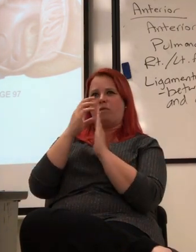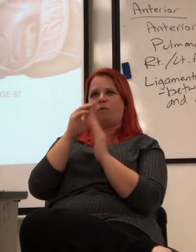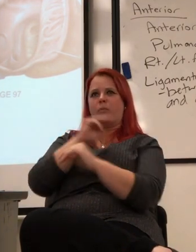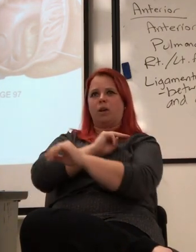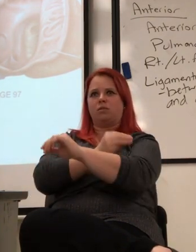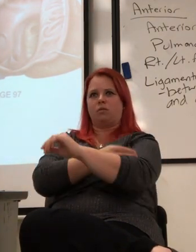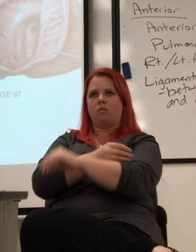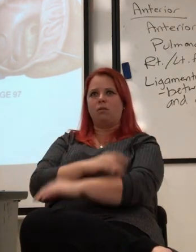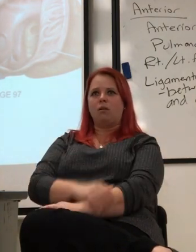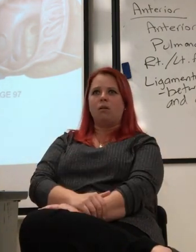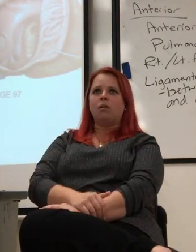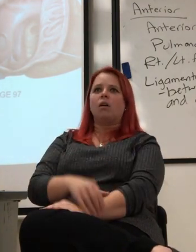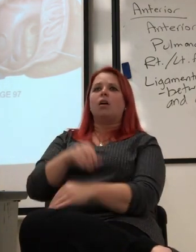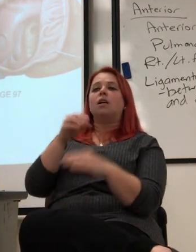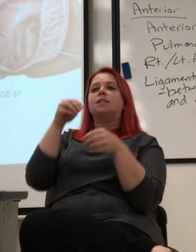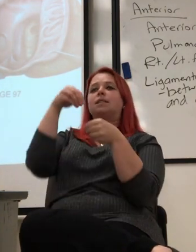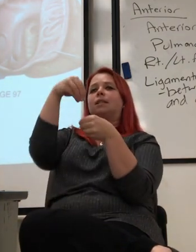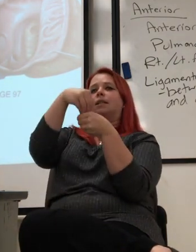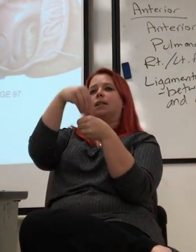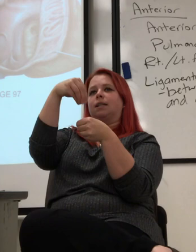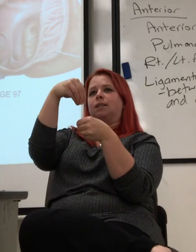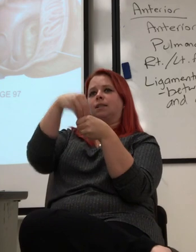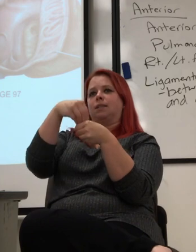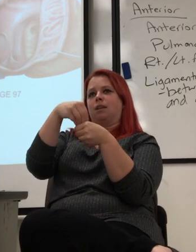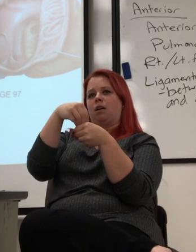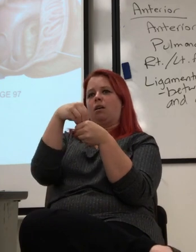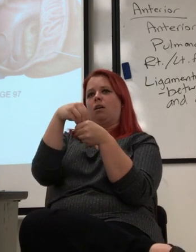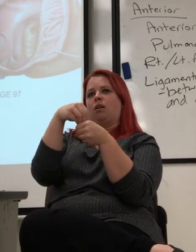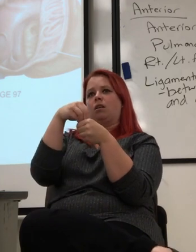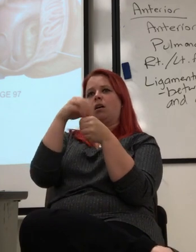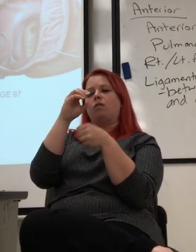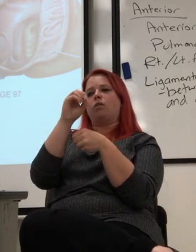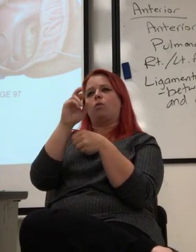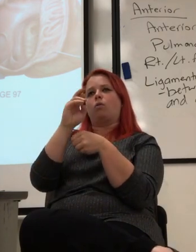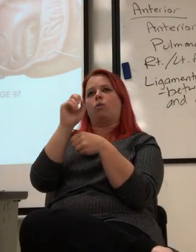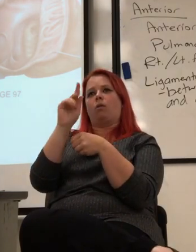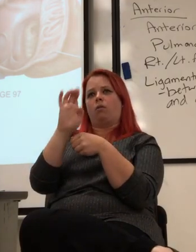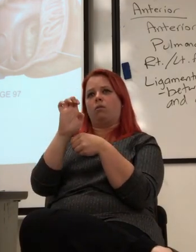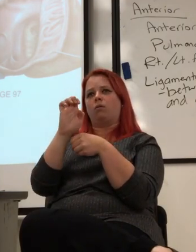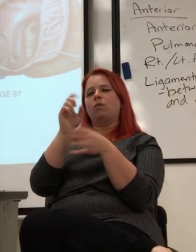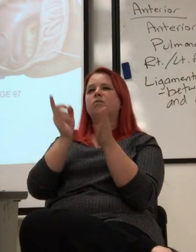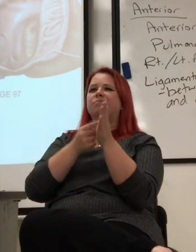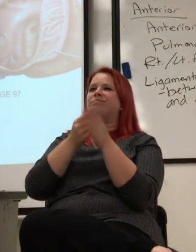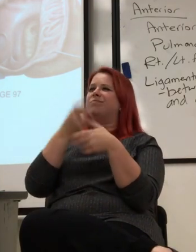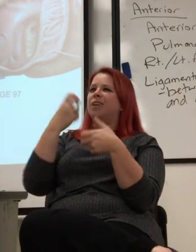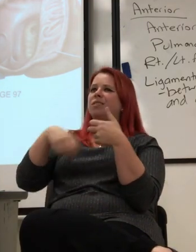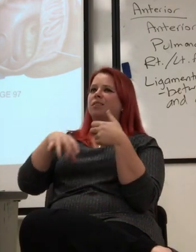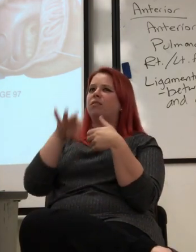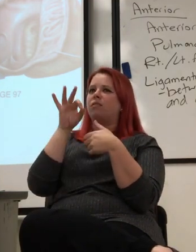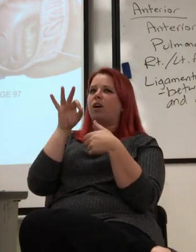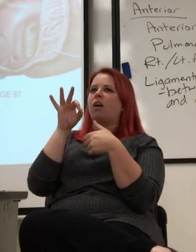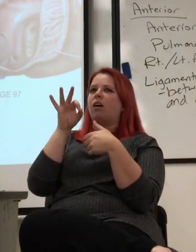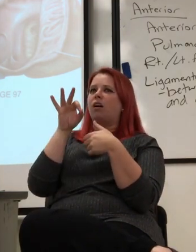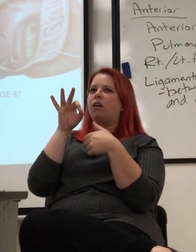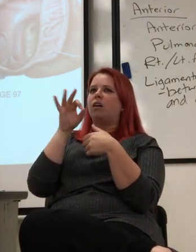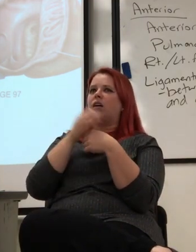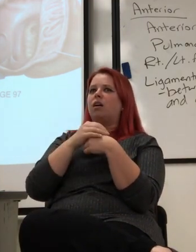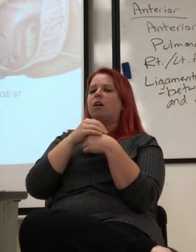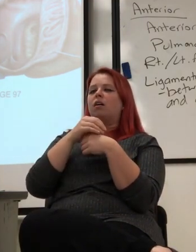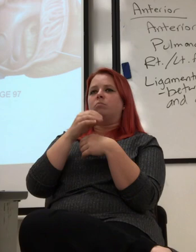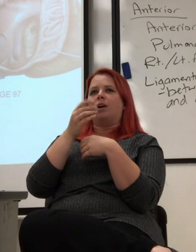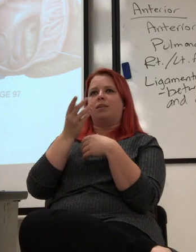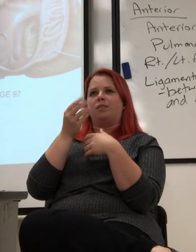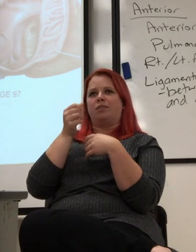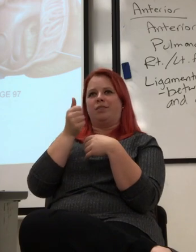Remember, it's on the inside of the auricles. And sometimes that's hard to find. And do you ever like, I don't know, as a